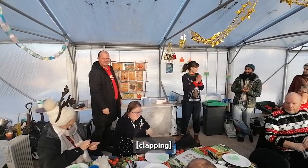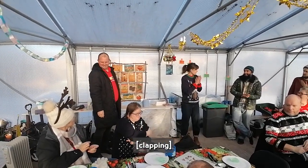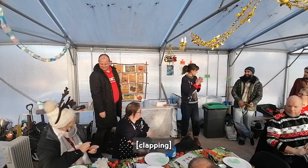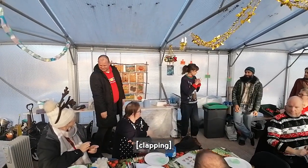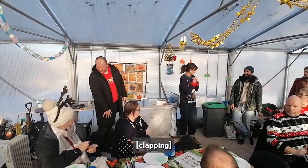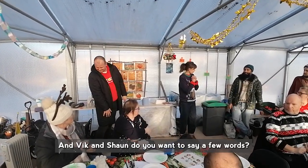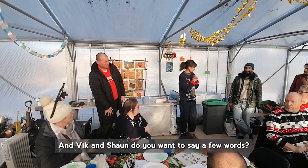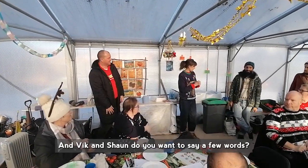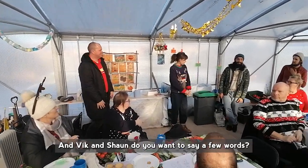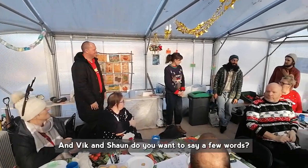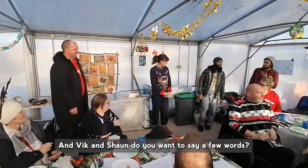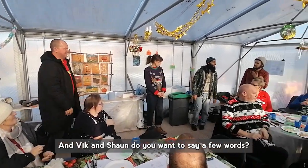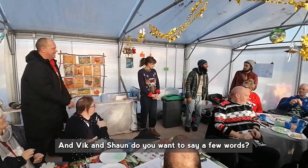And Vik and Shaun, if you want to say a few